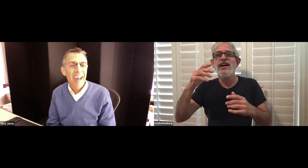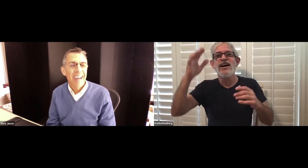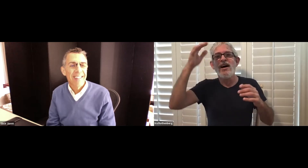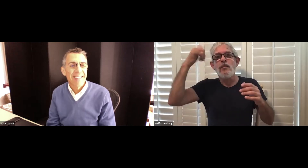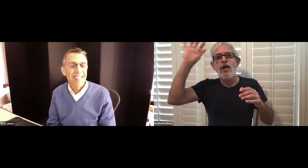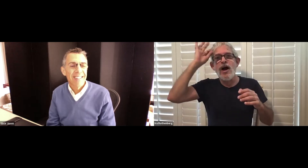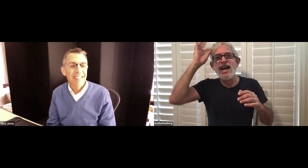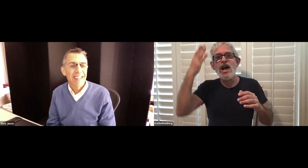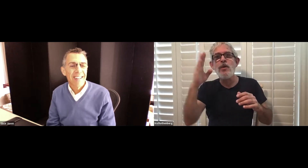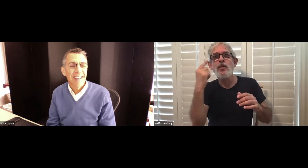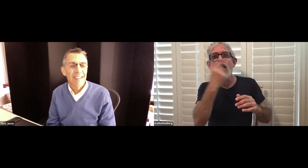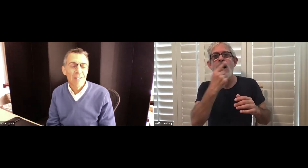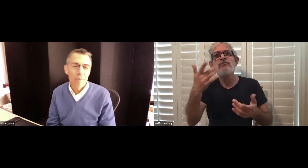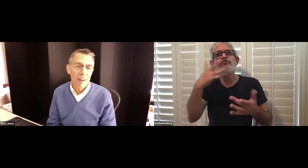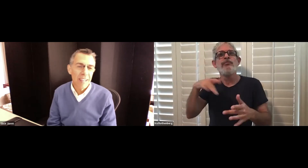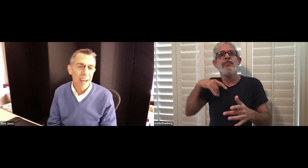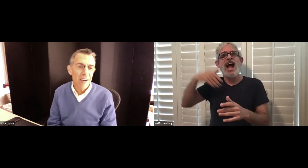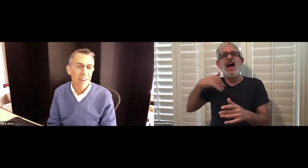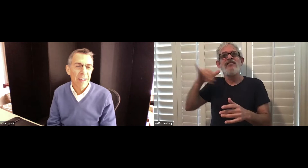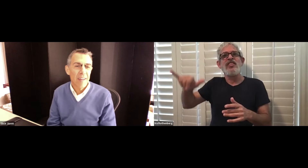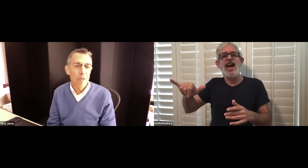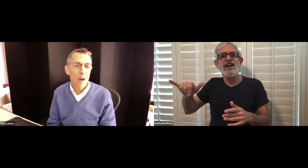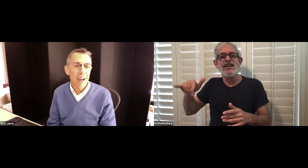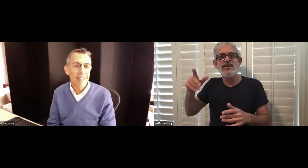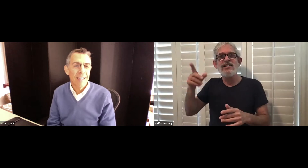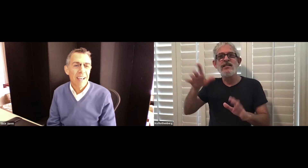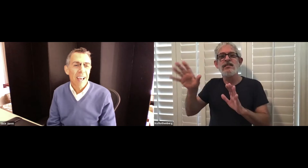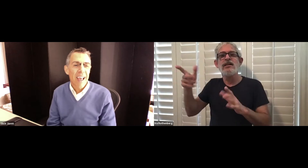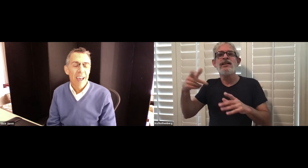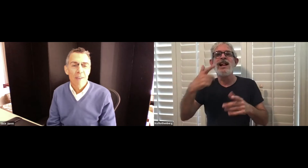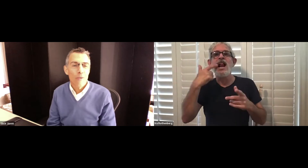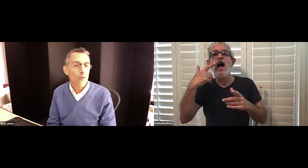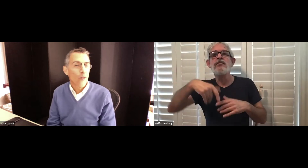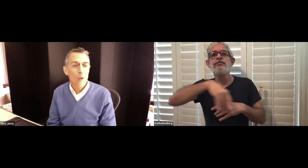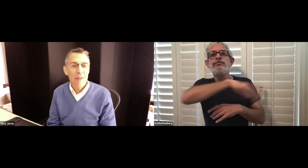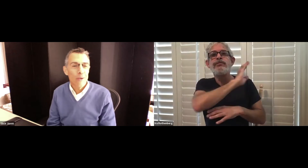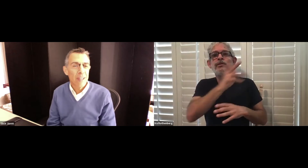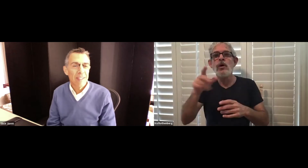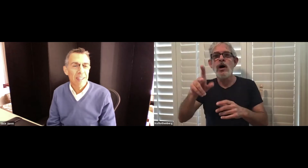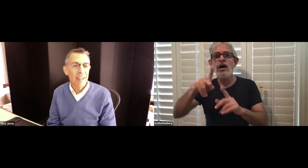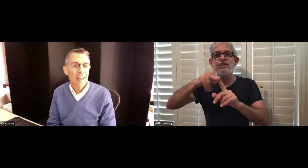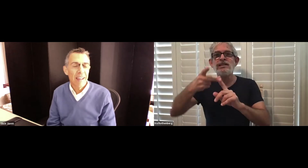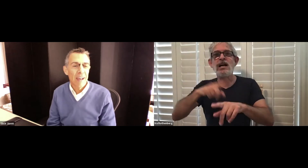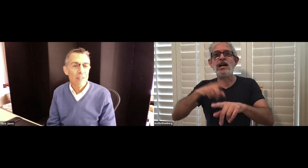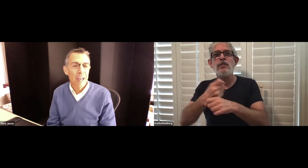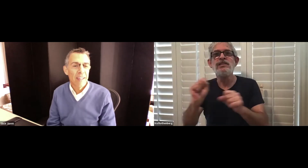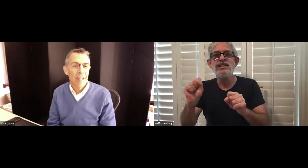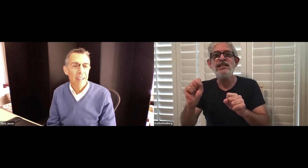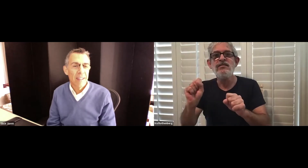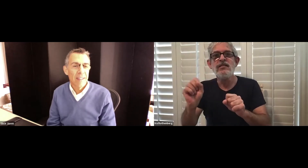And she had blonde hair and blue eyes. And for whatever reason, they left, and that